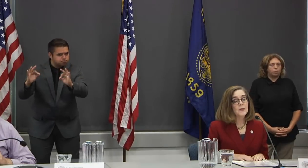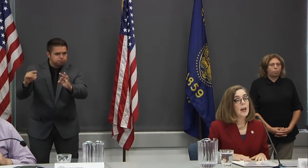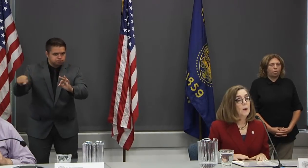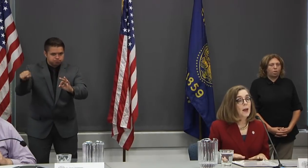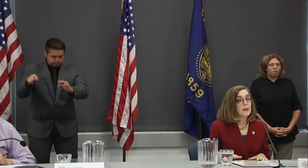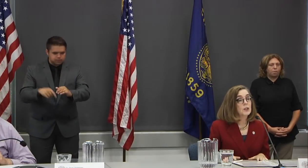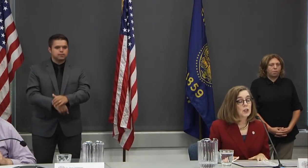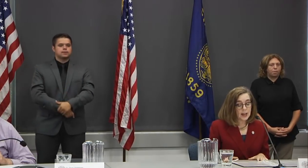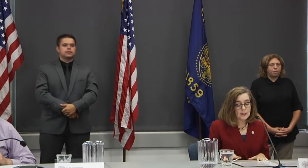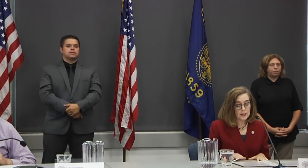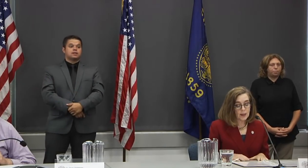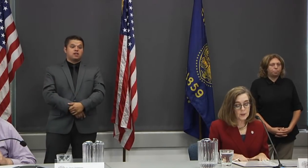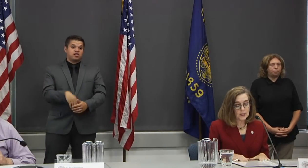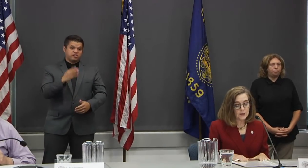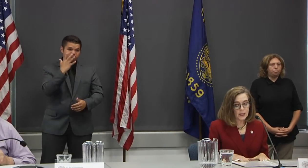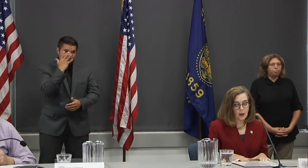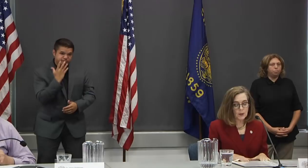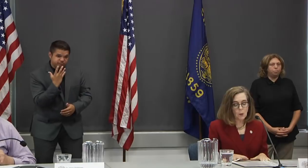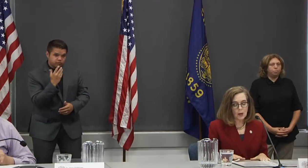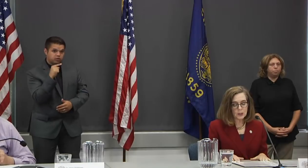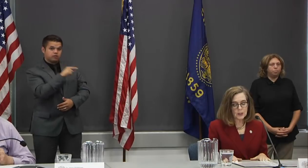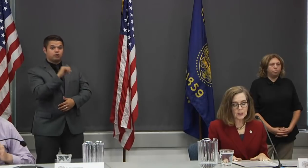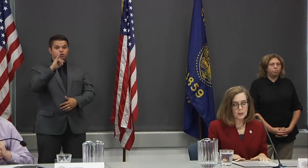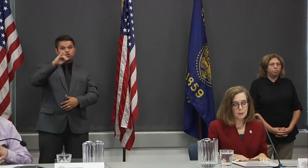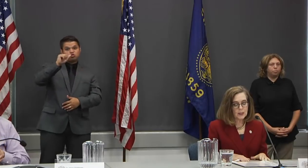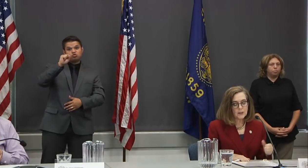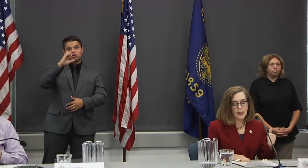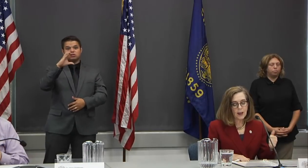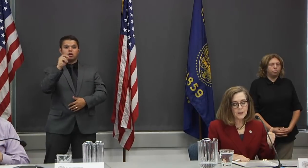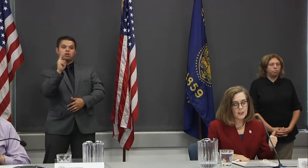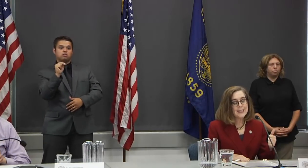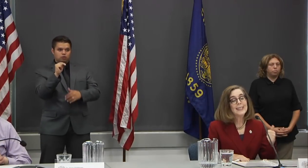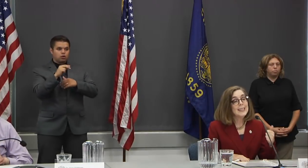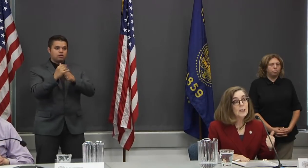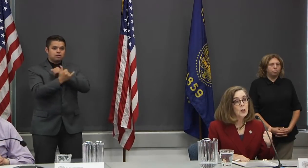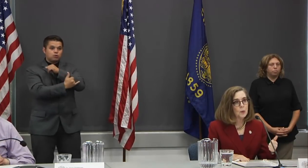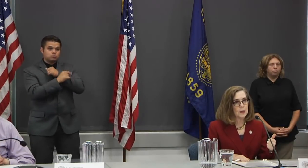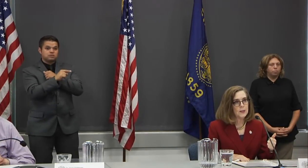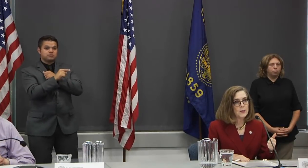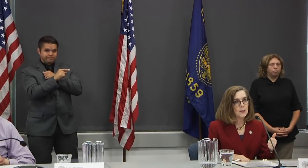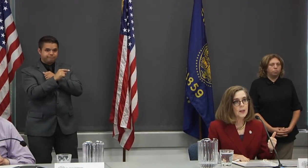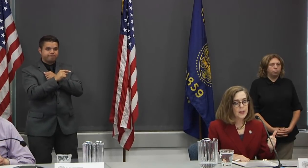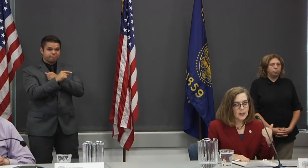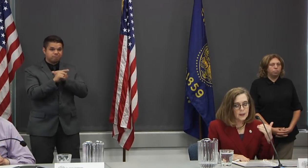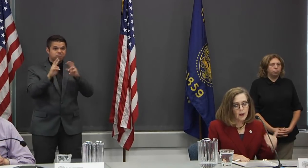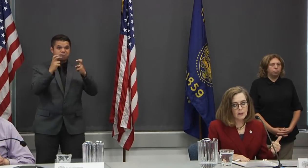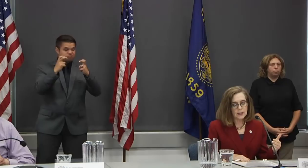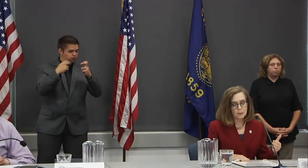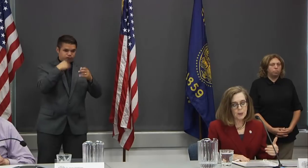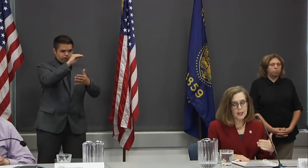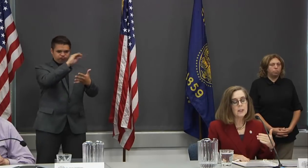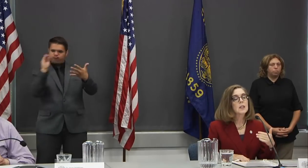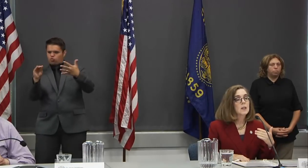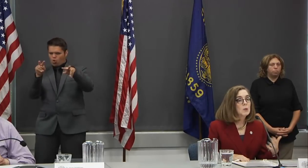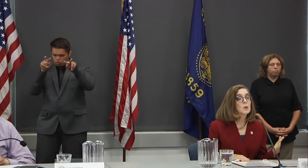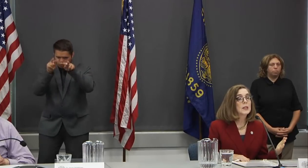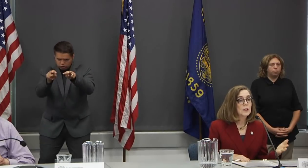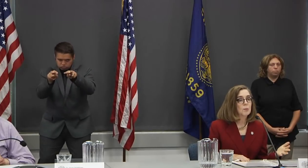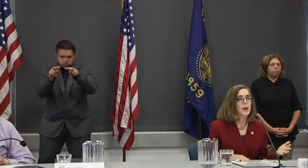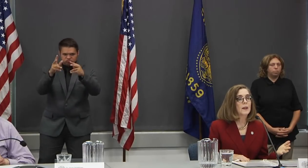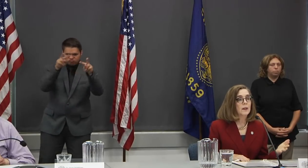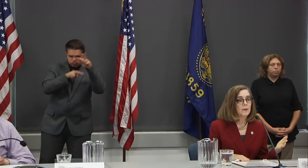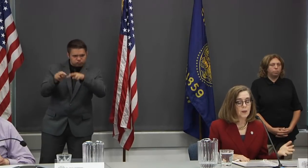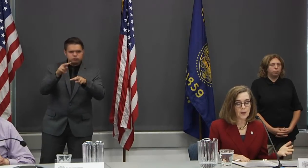Unfortunately, we've now added Jackson County to the county watch list because they have seen an increase in unexplained